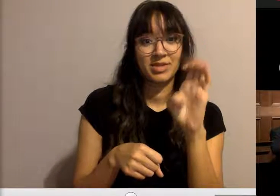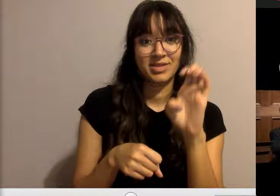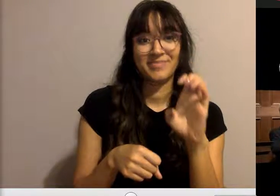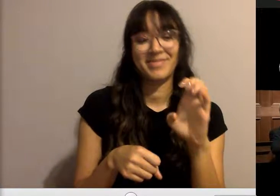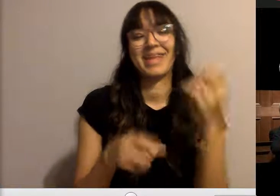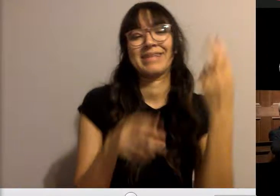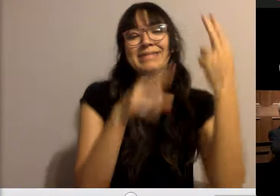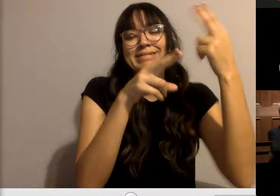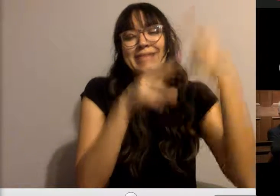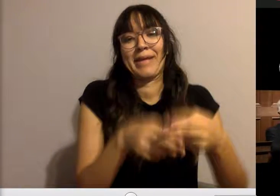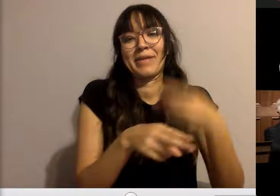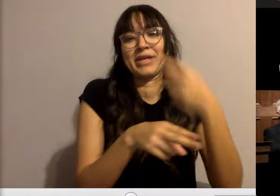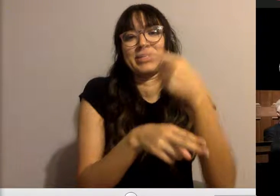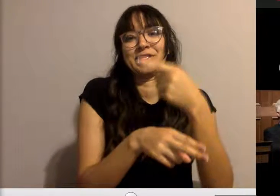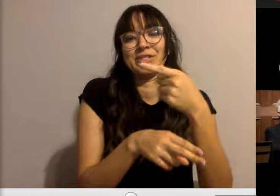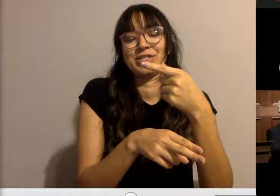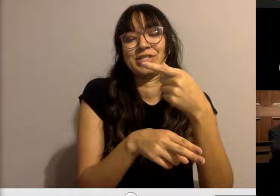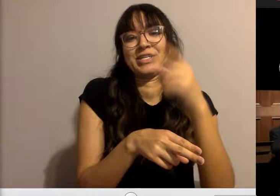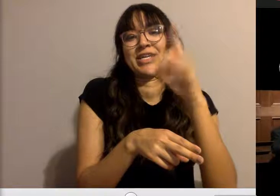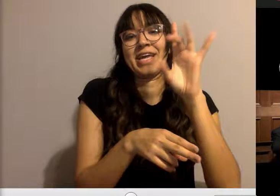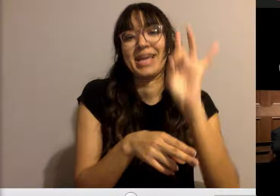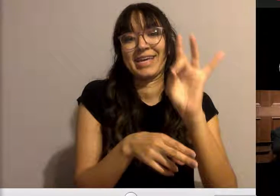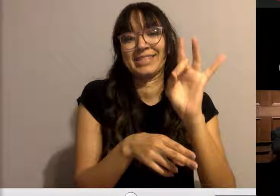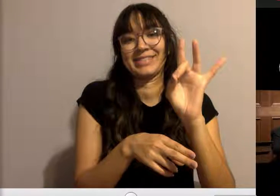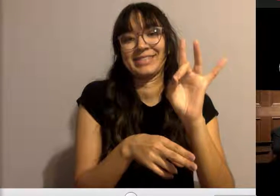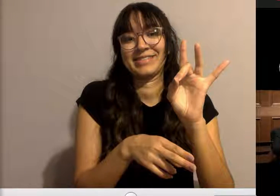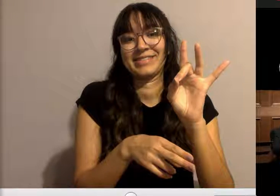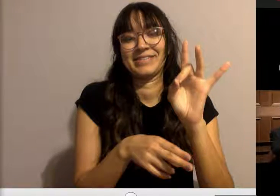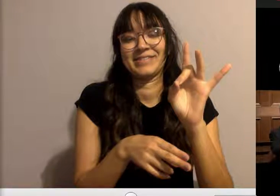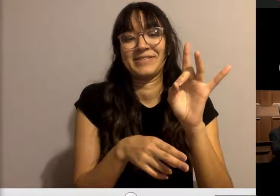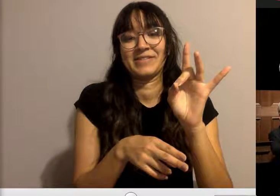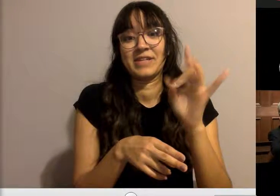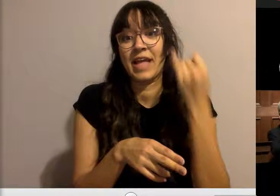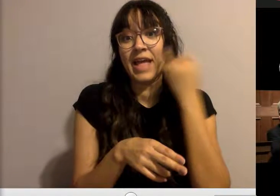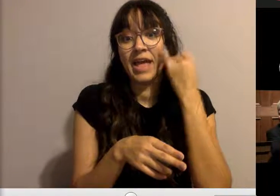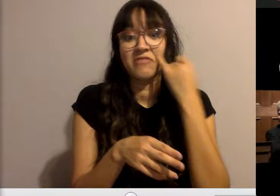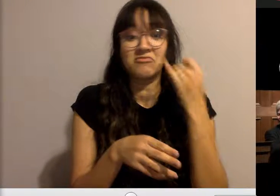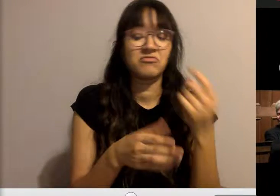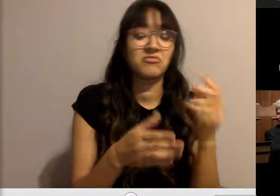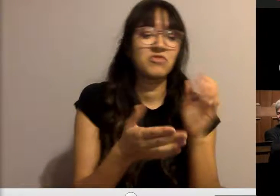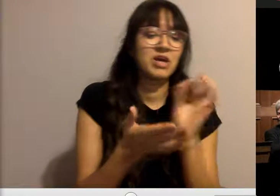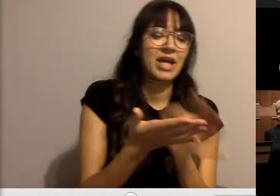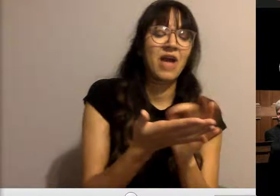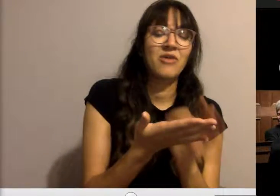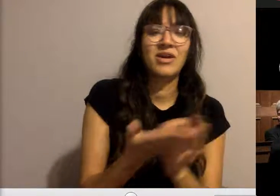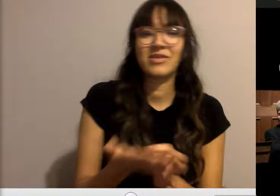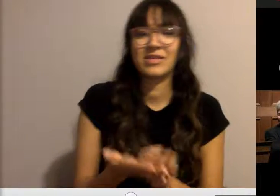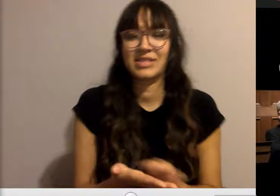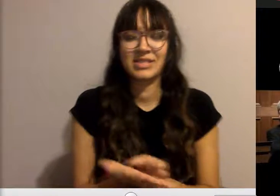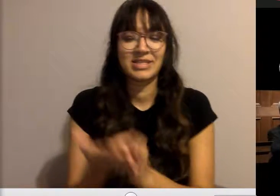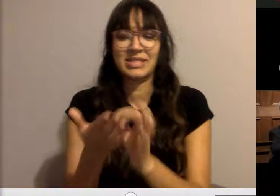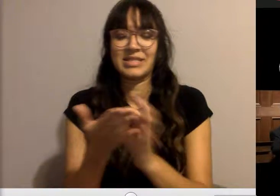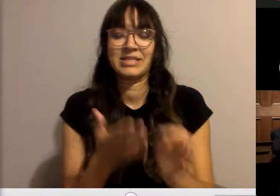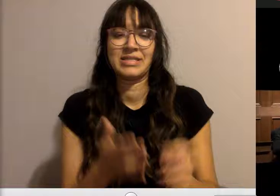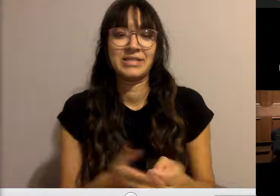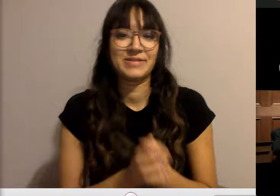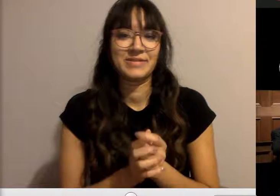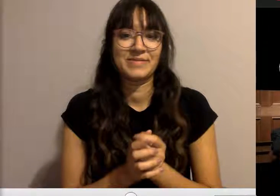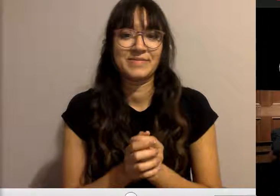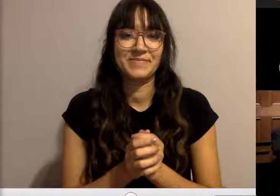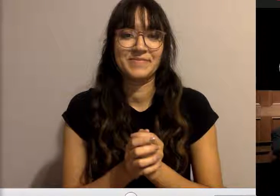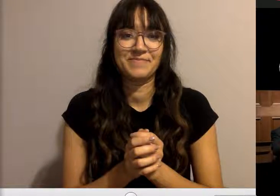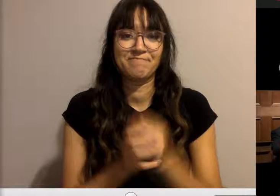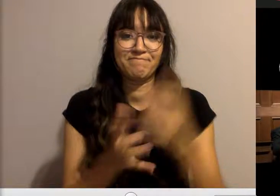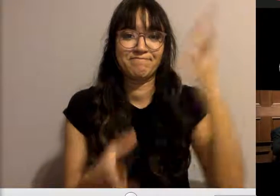bit. And actually, if you count them up, you've got the Aegean, Egyptians, Hittites, Canaanites, Cypriots, Mitanni,